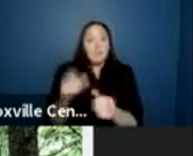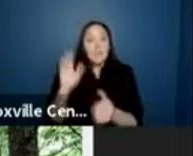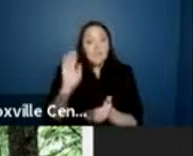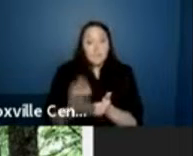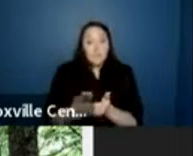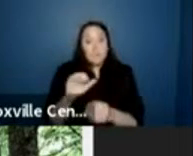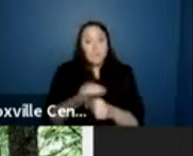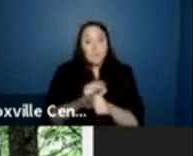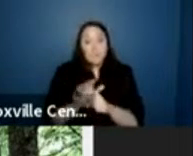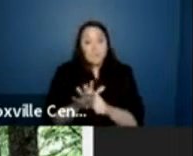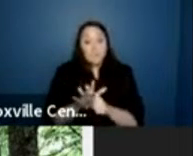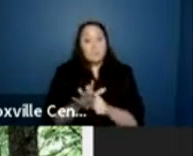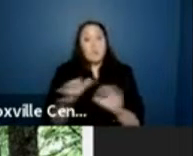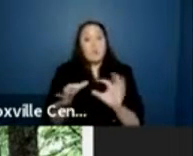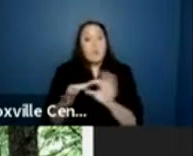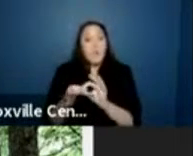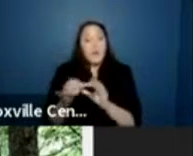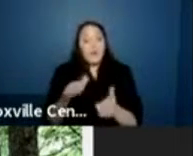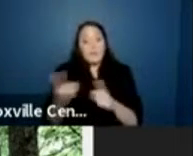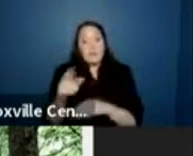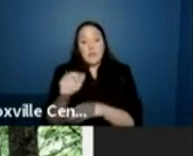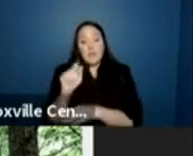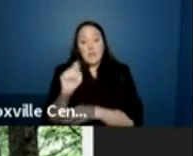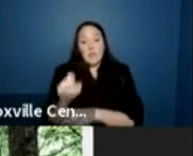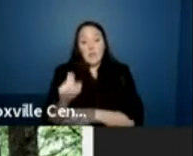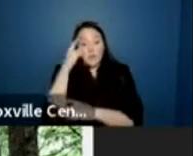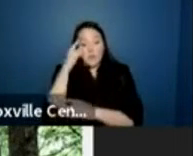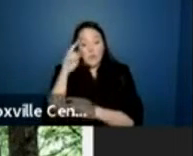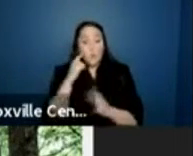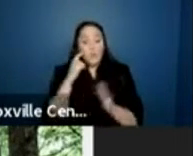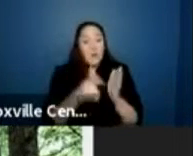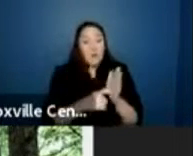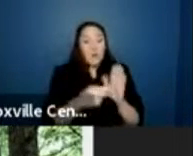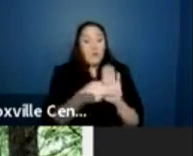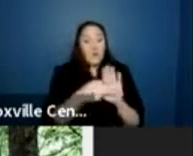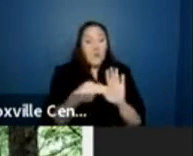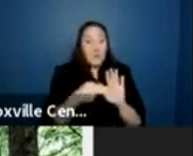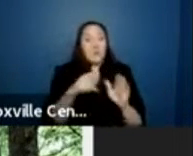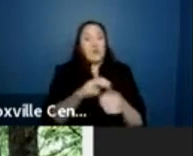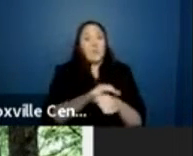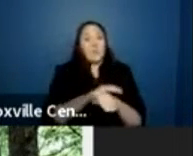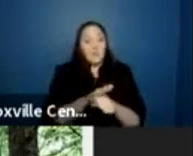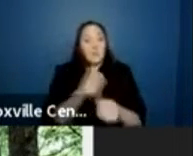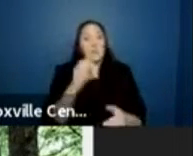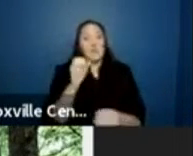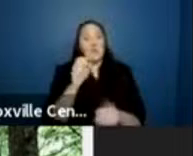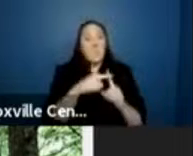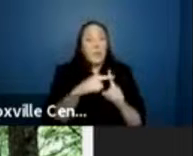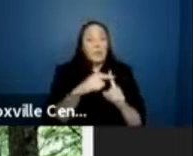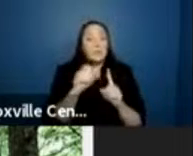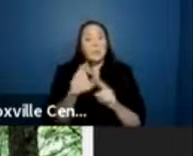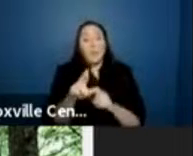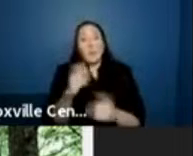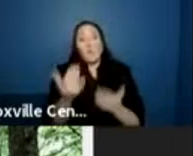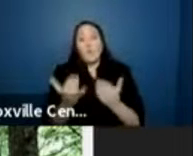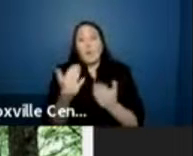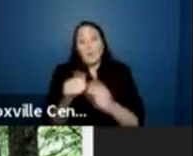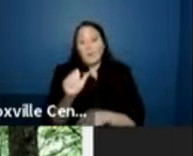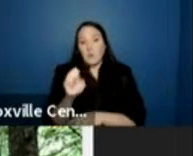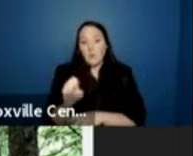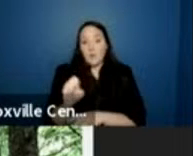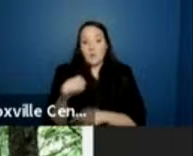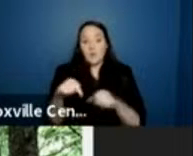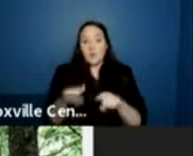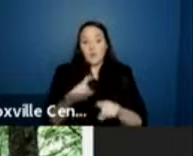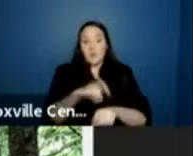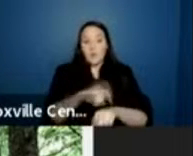decreased COVID-19 related death rate for identified positive or probable cases. During this time period, we have seen